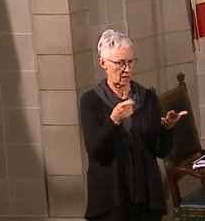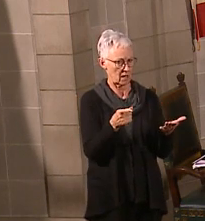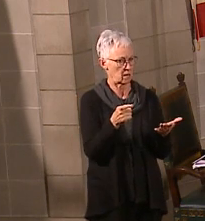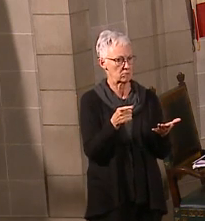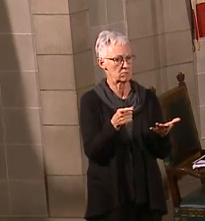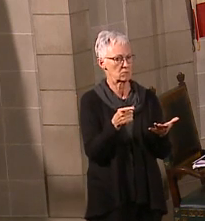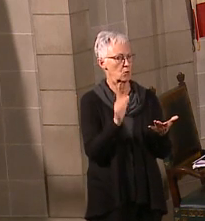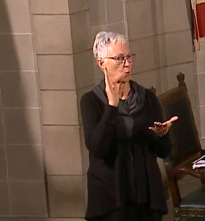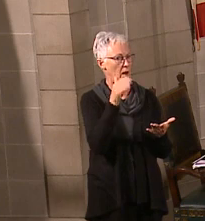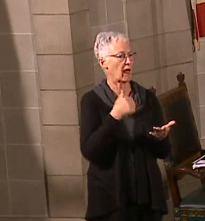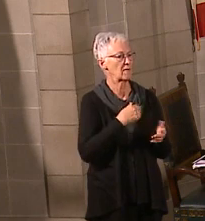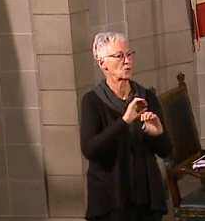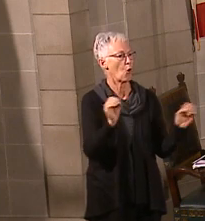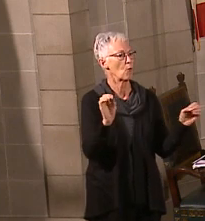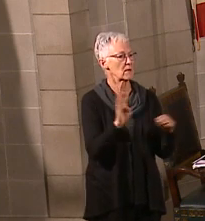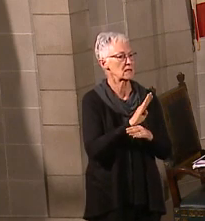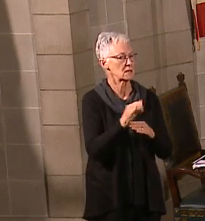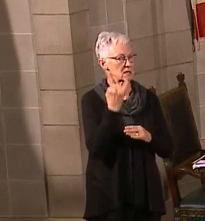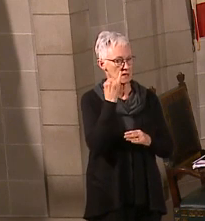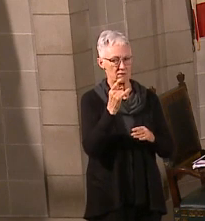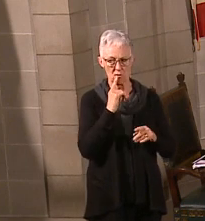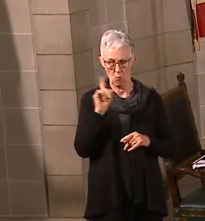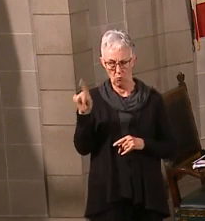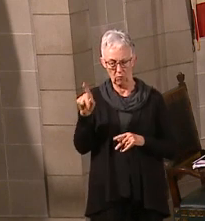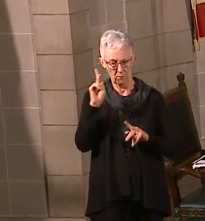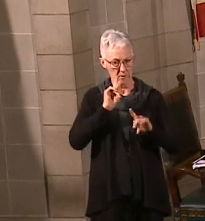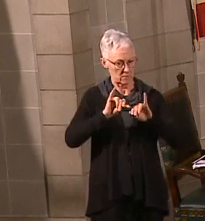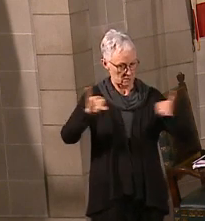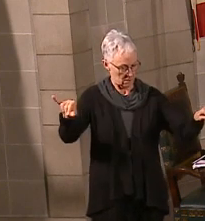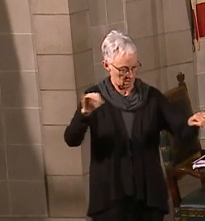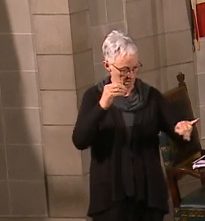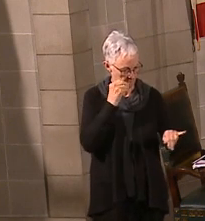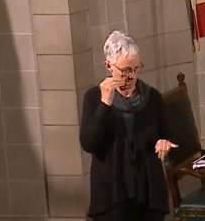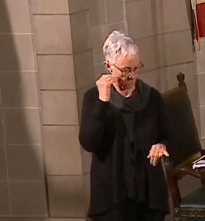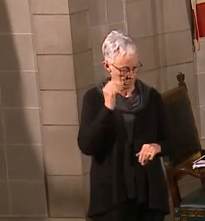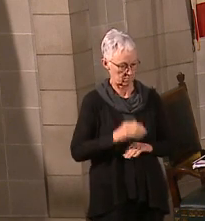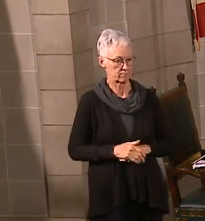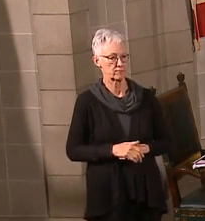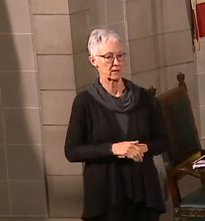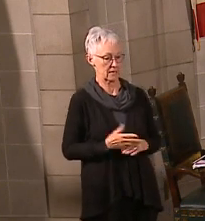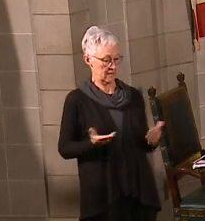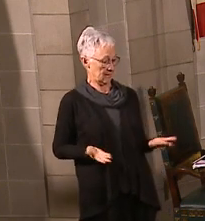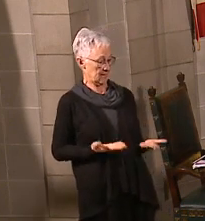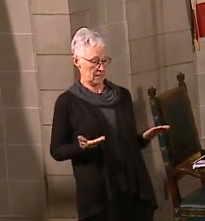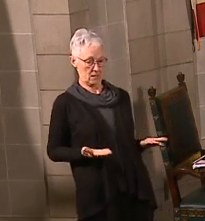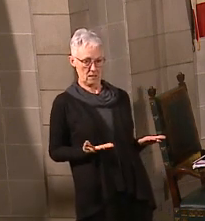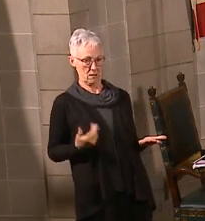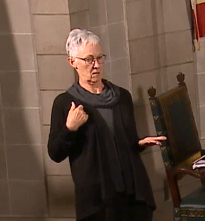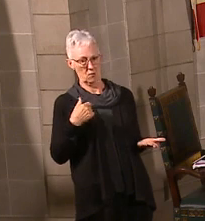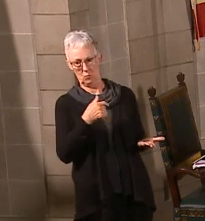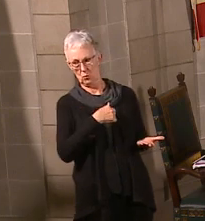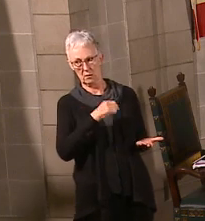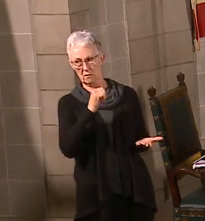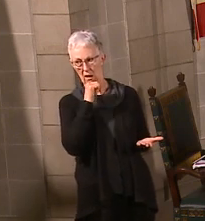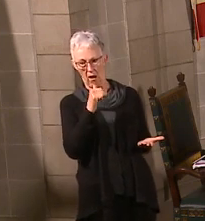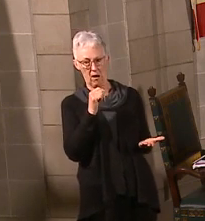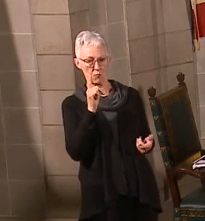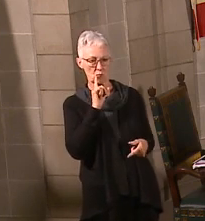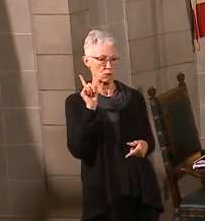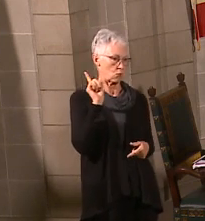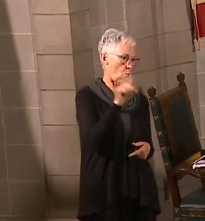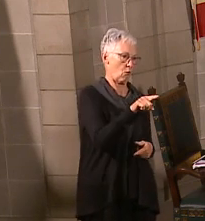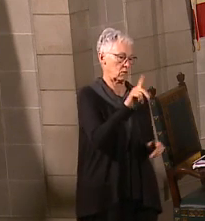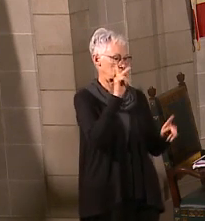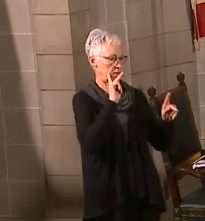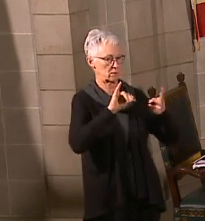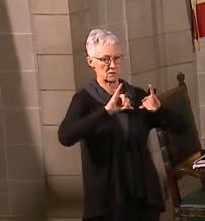What we've issued these directed health guidelines, and there are some businesses that we've talked about, like the tattoo parlors and the salons and massage therapists, that